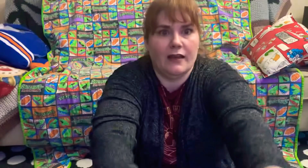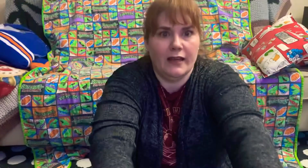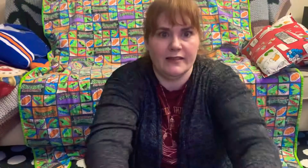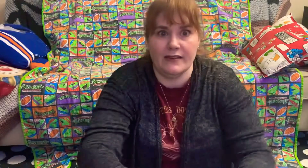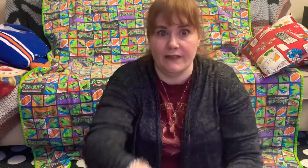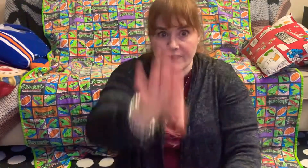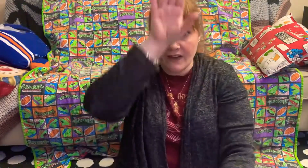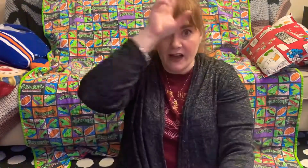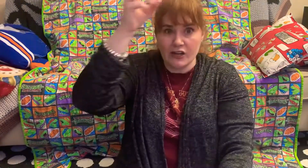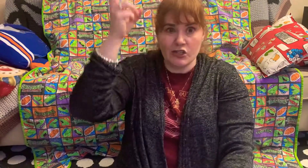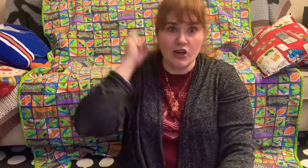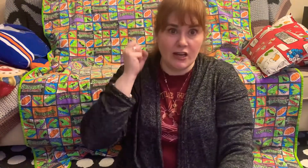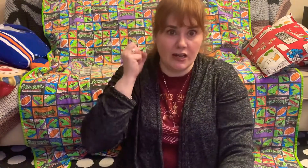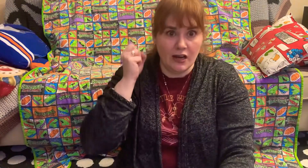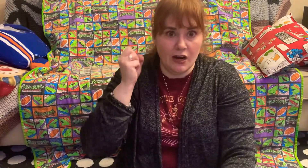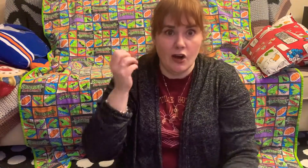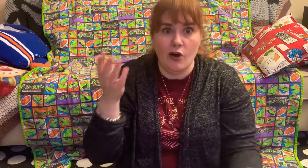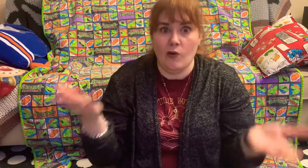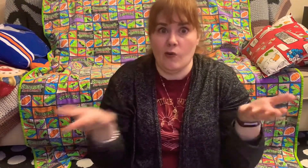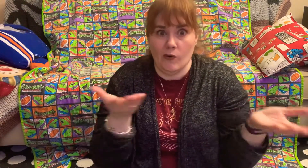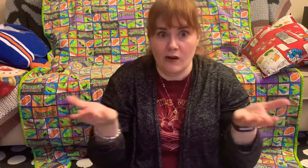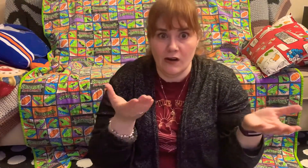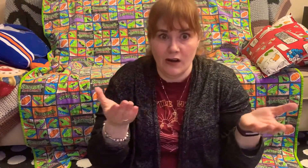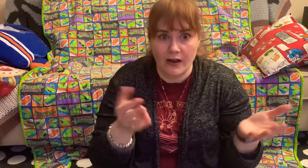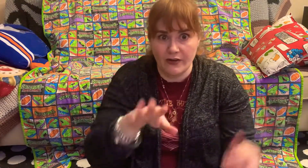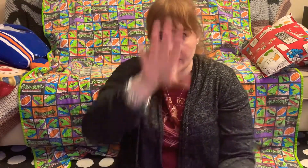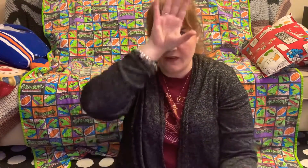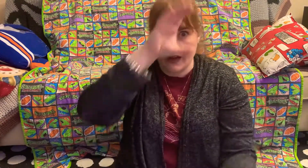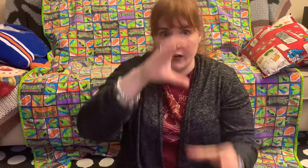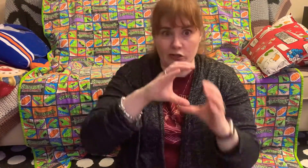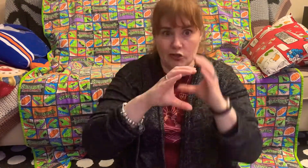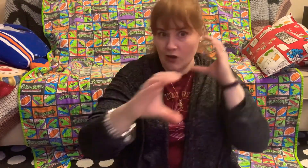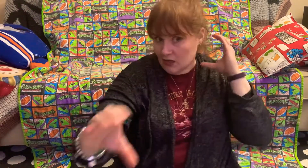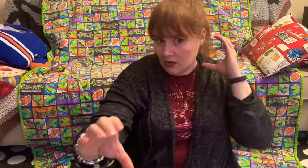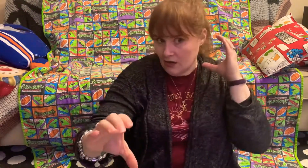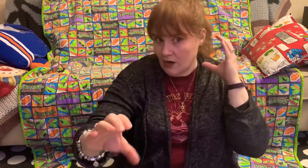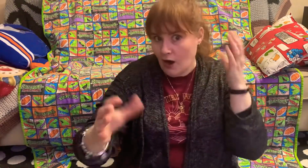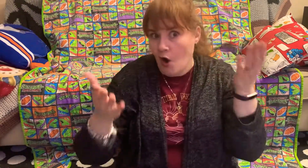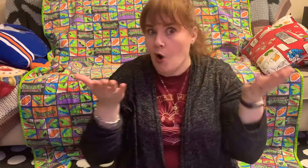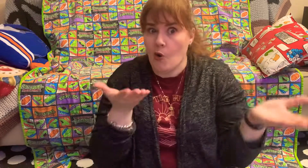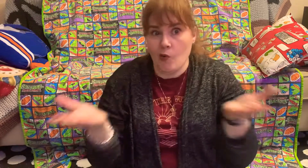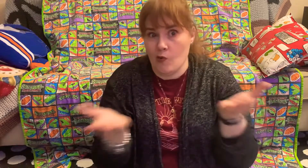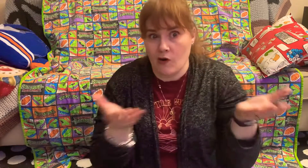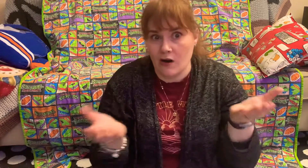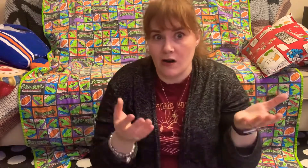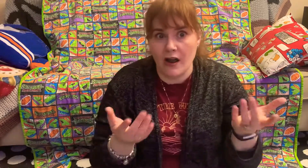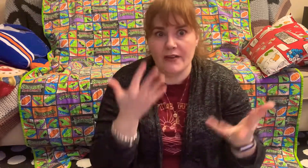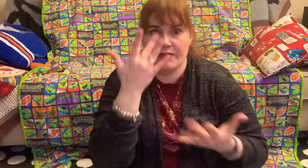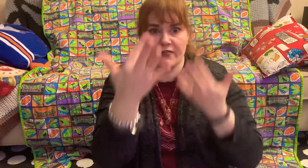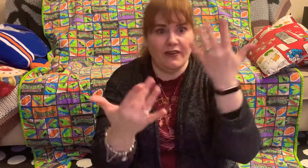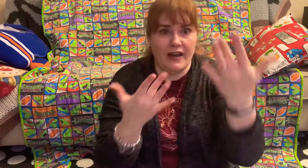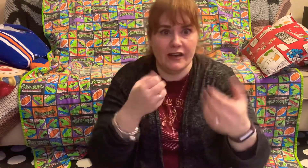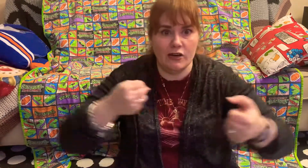It's a fire truck, or fire truck, or fire